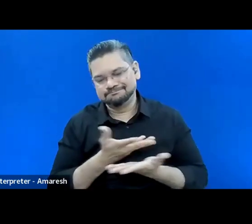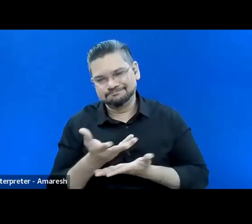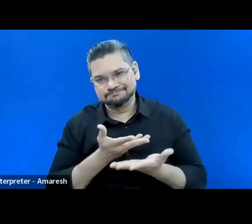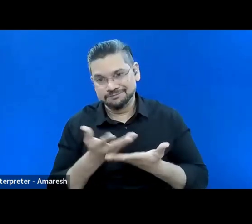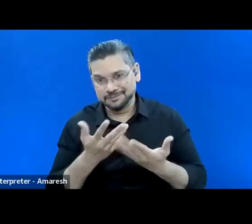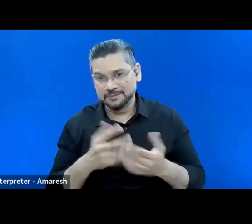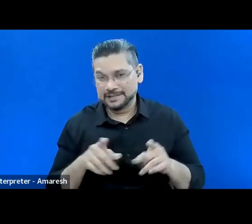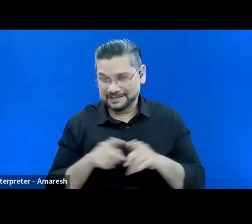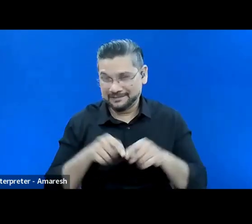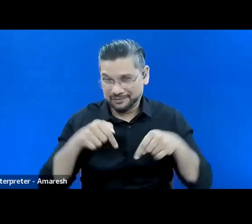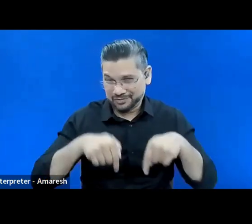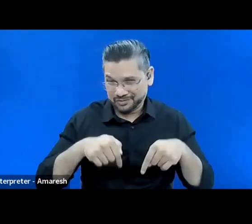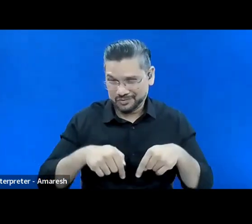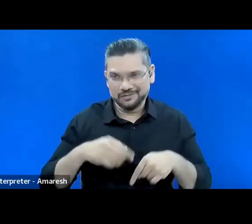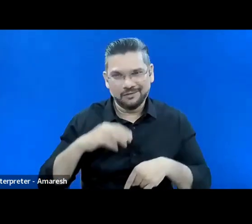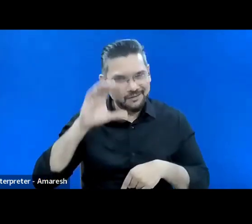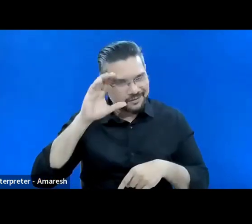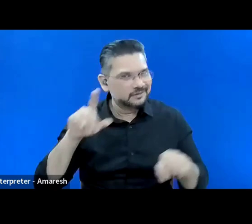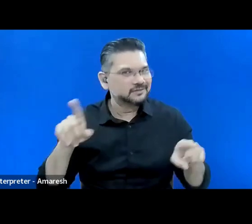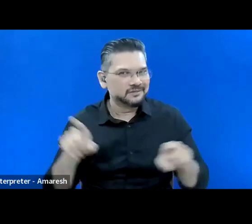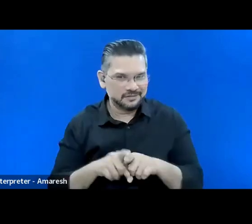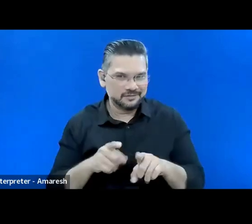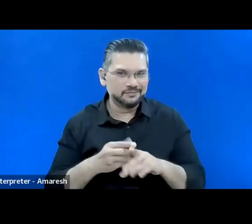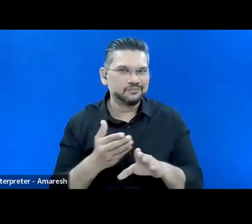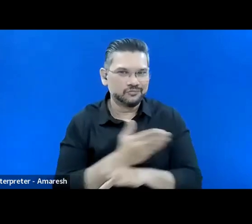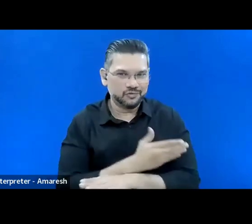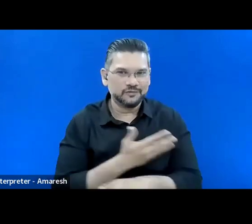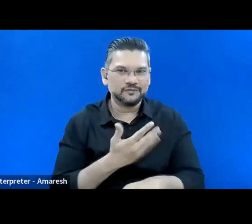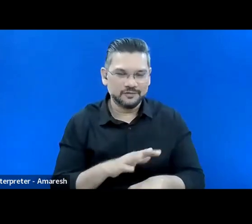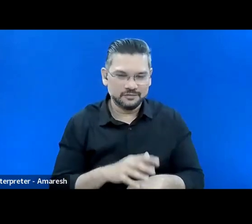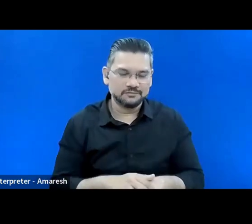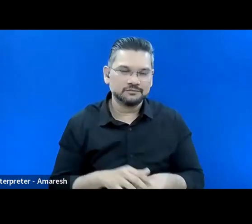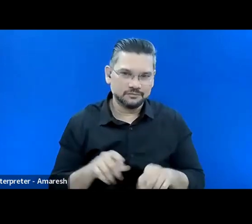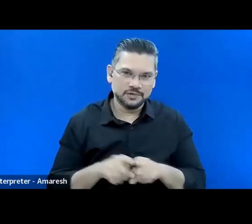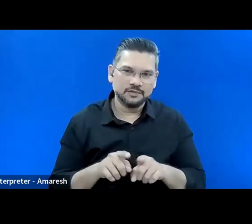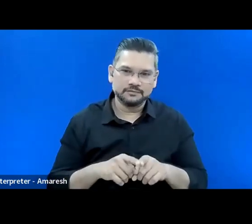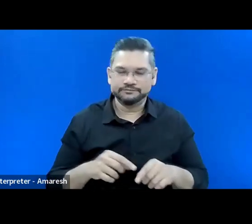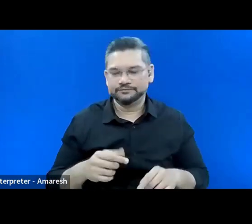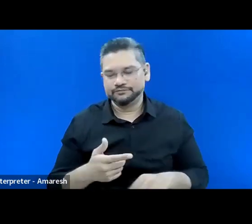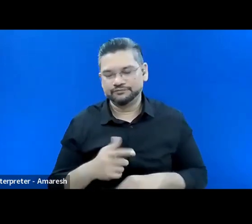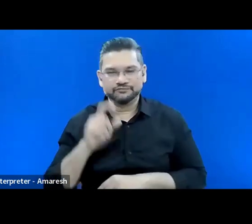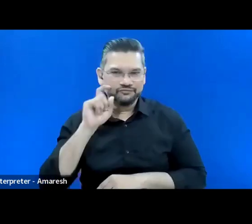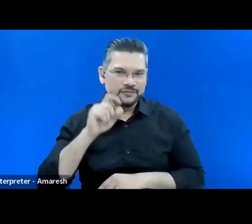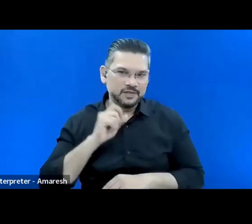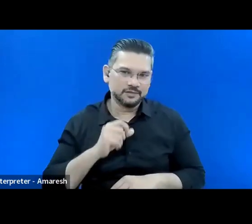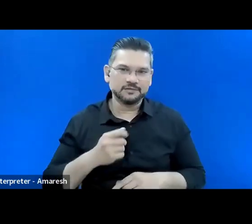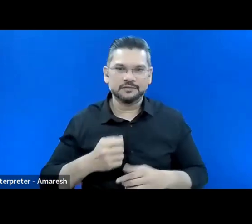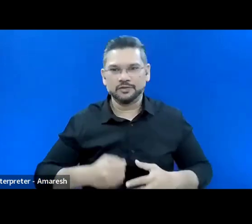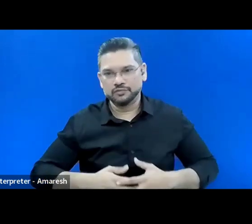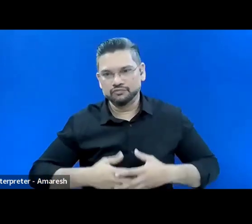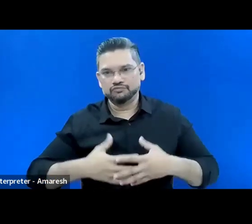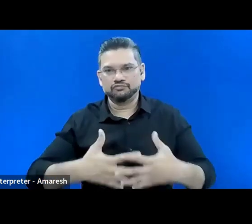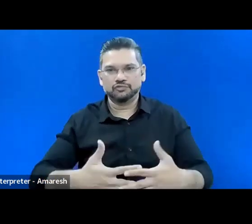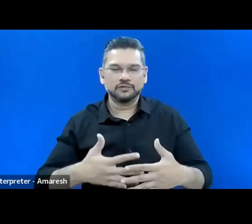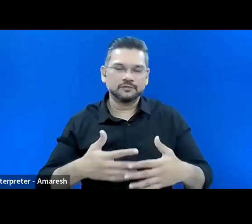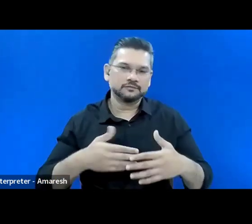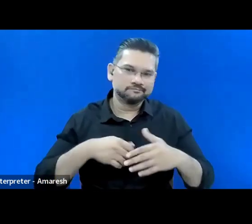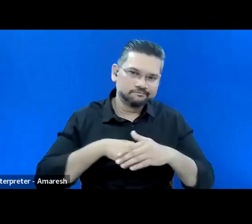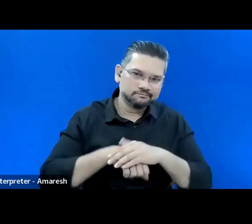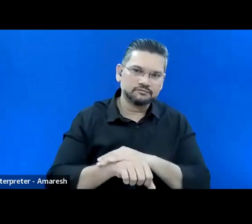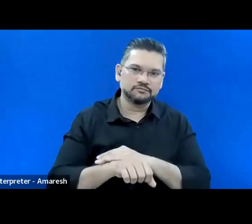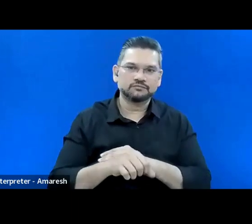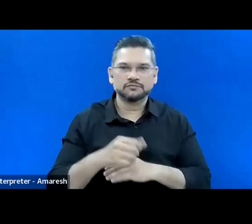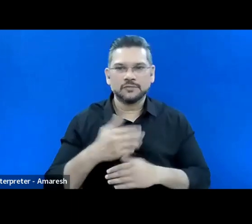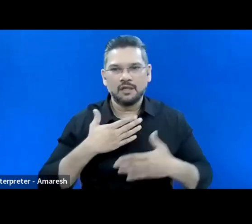are concerns around sexual reproductive health and rights, gender-based violence, this issue of